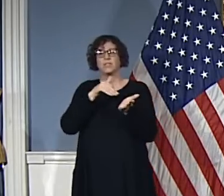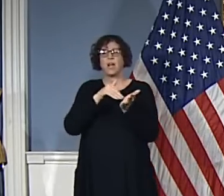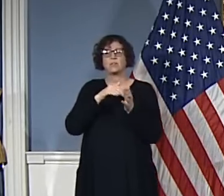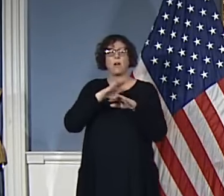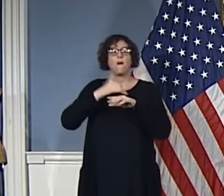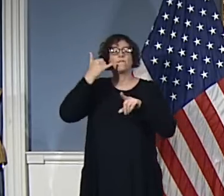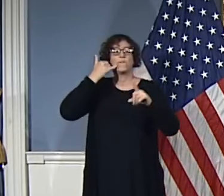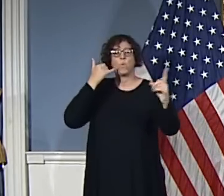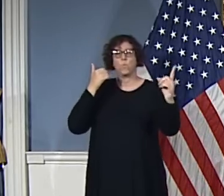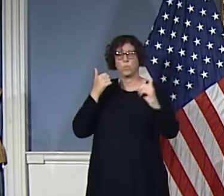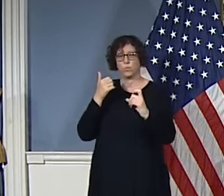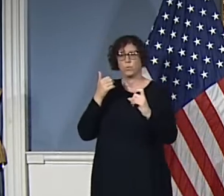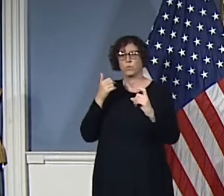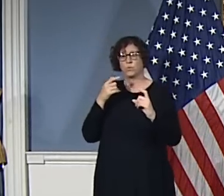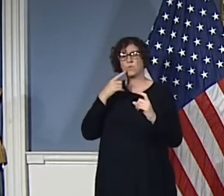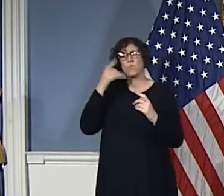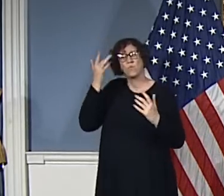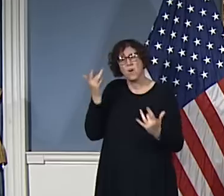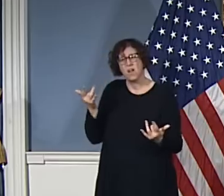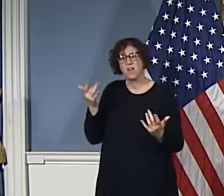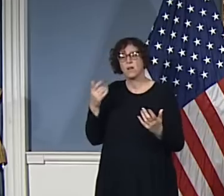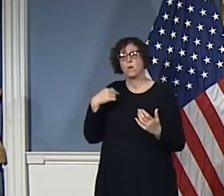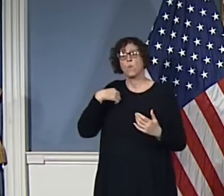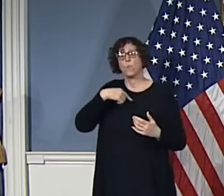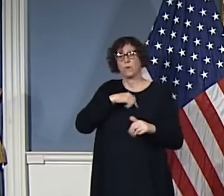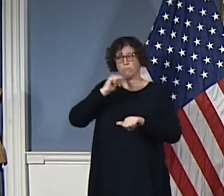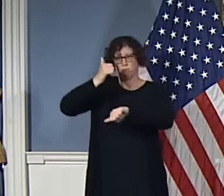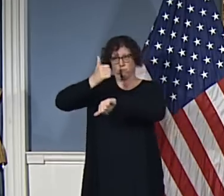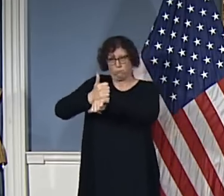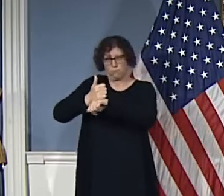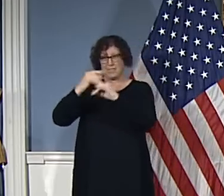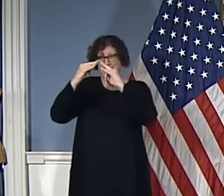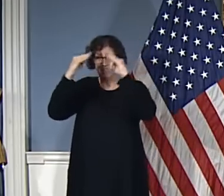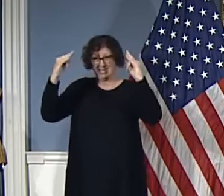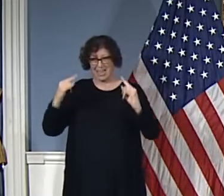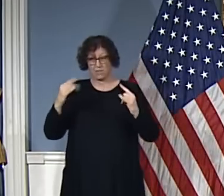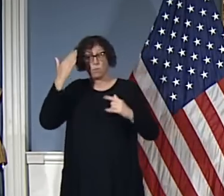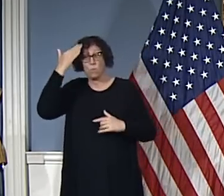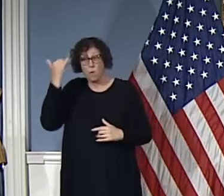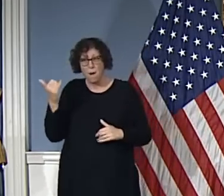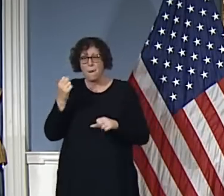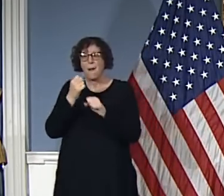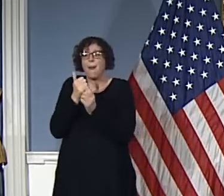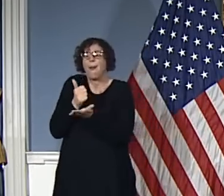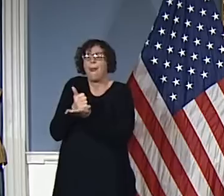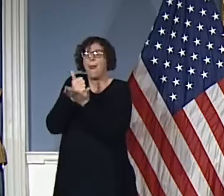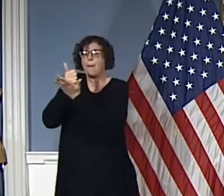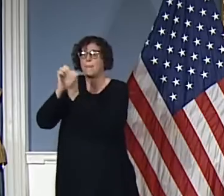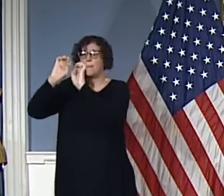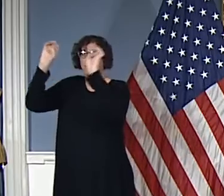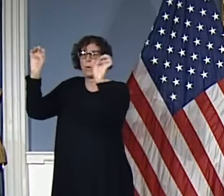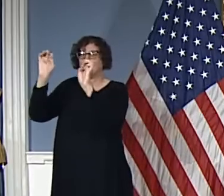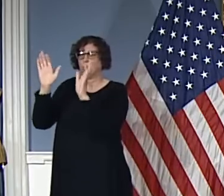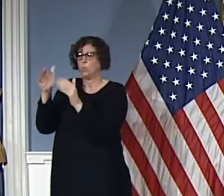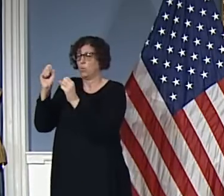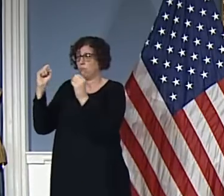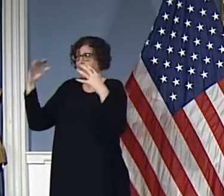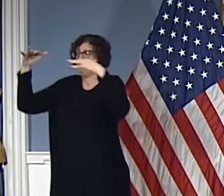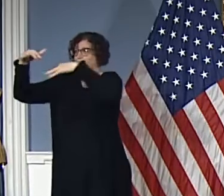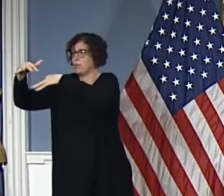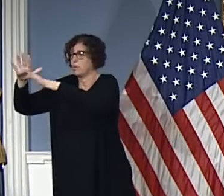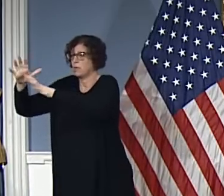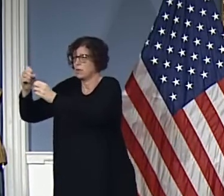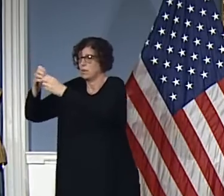emergency department so that they could focus on the sickest patients. Those patients were previously coming